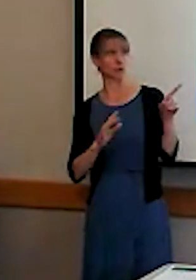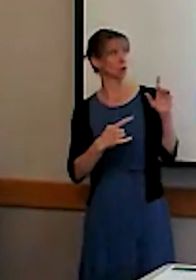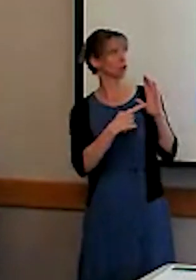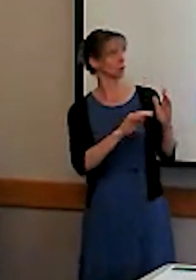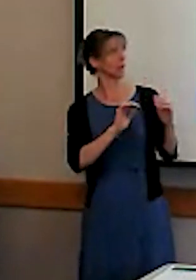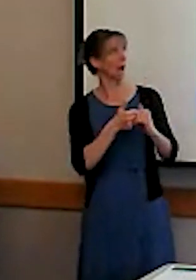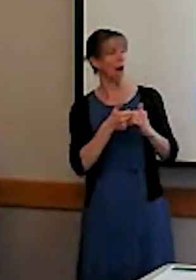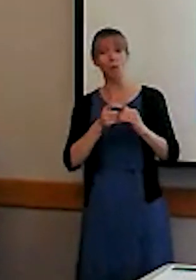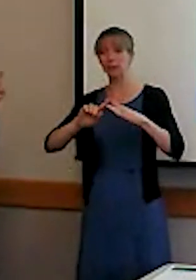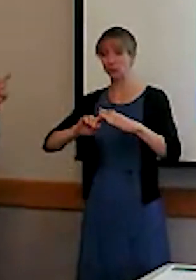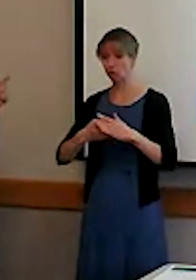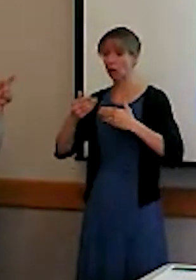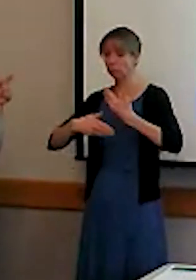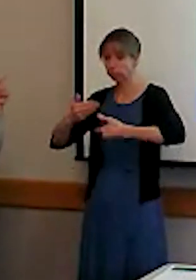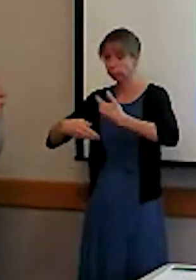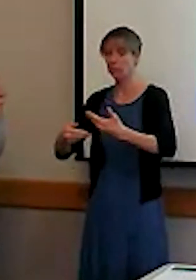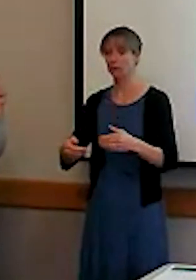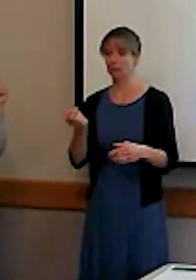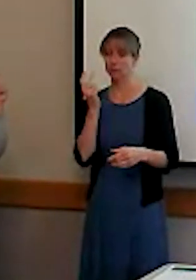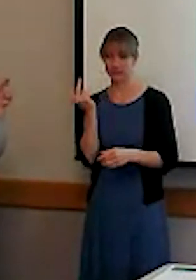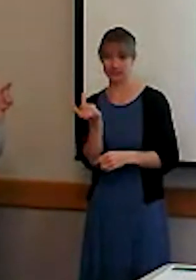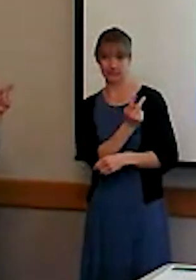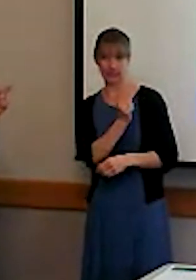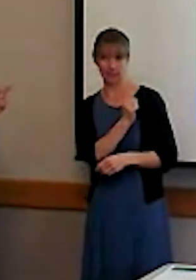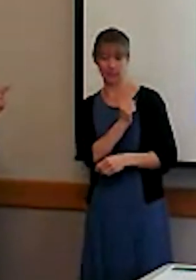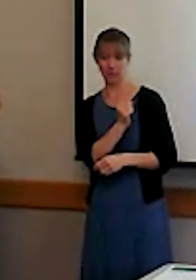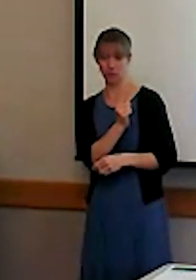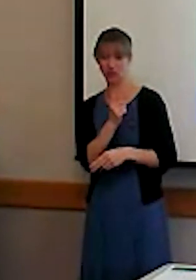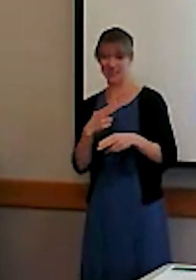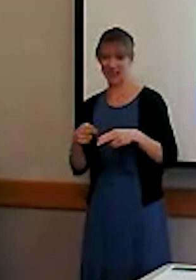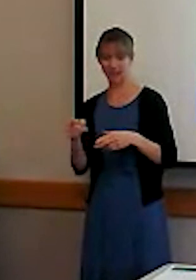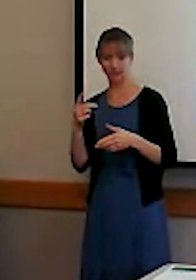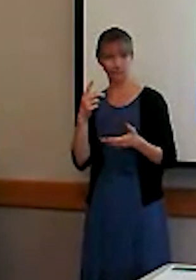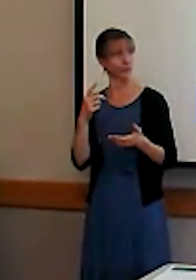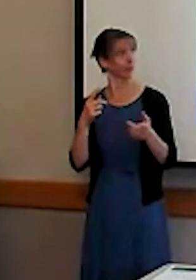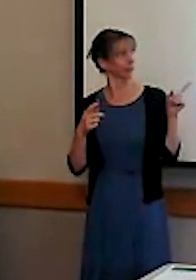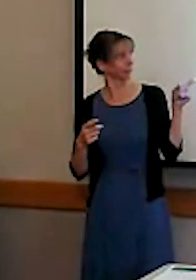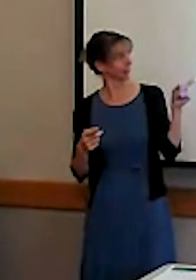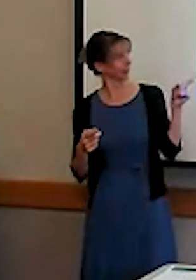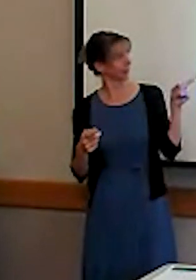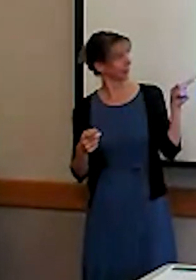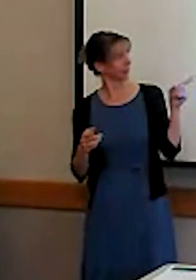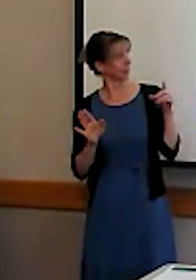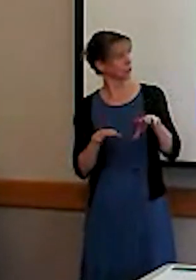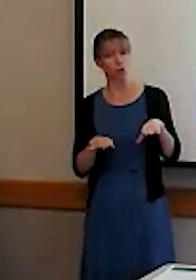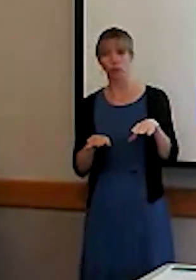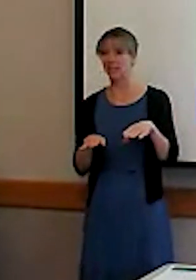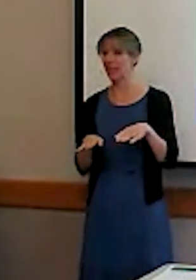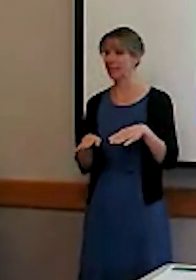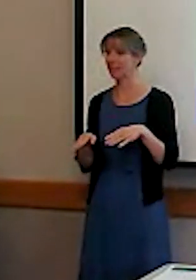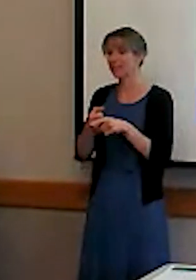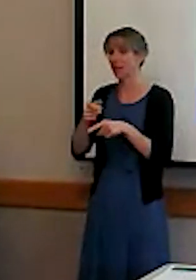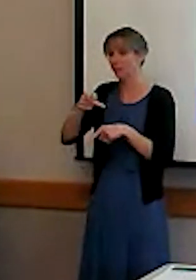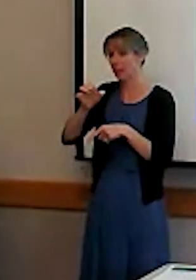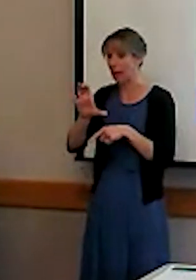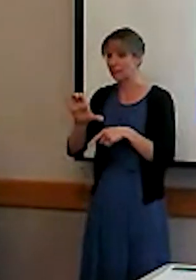you how I started. You can see there with a knife. It's a children's chef knife. So it's a